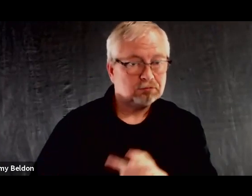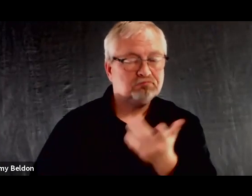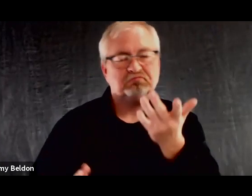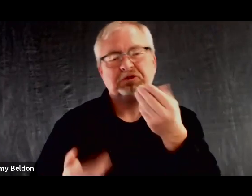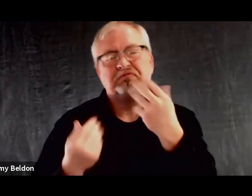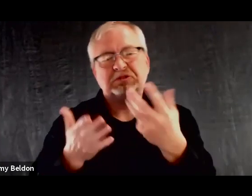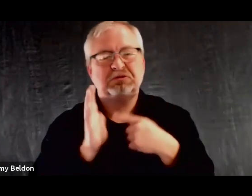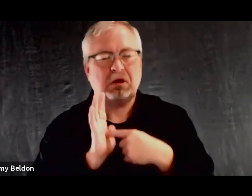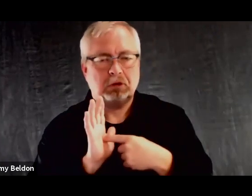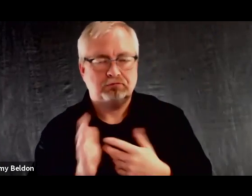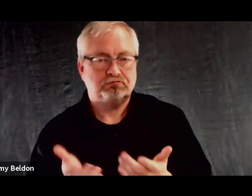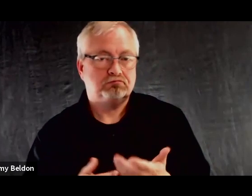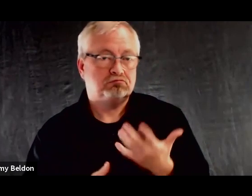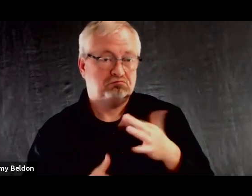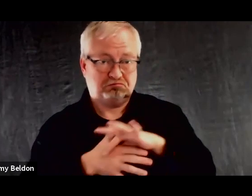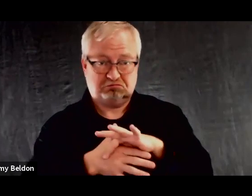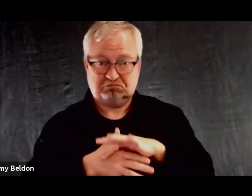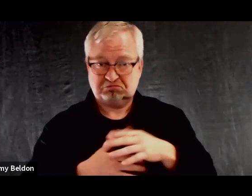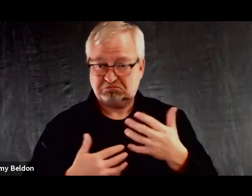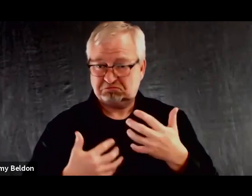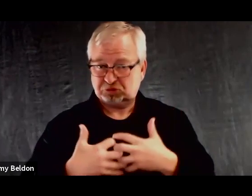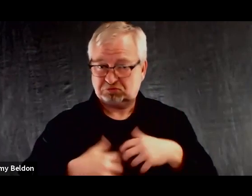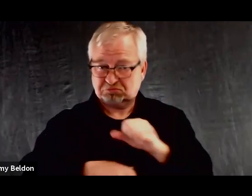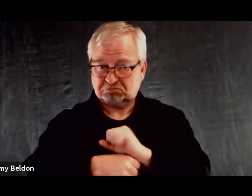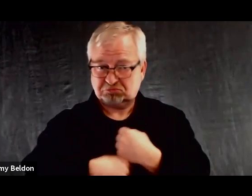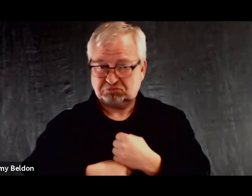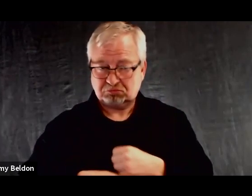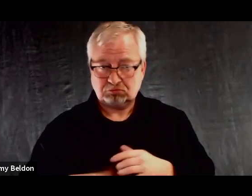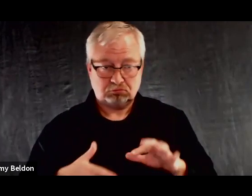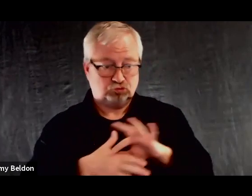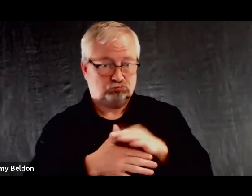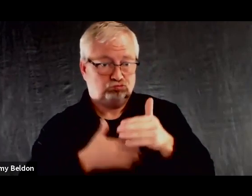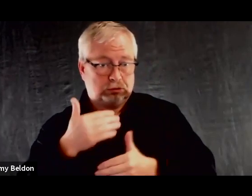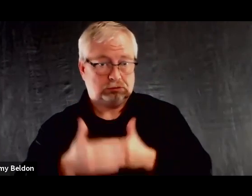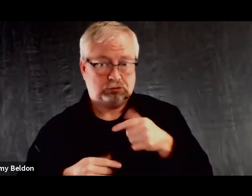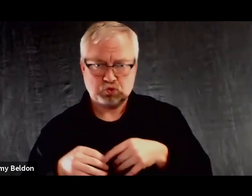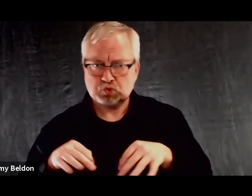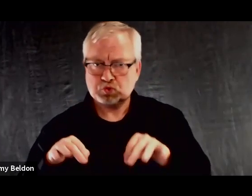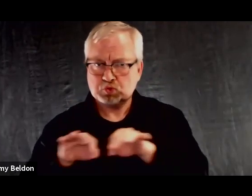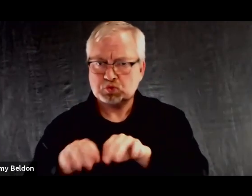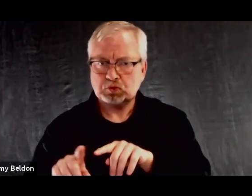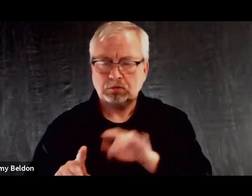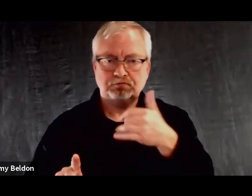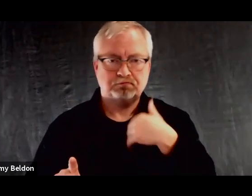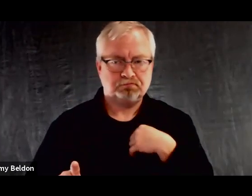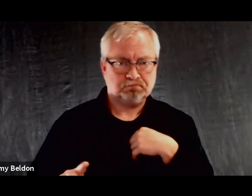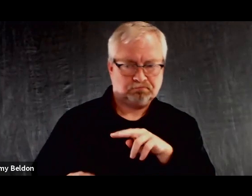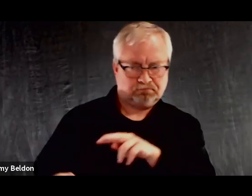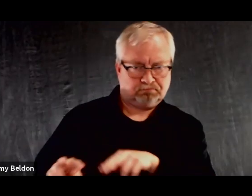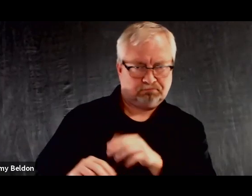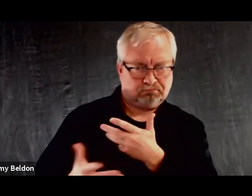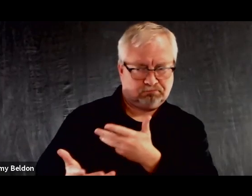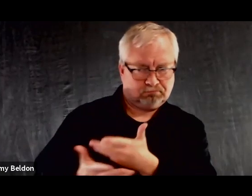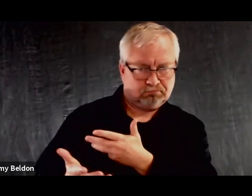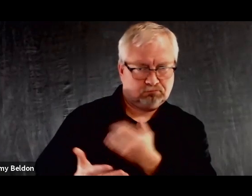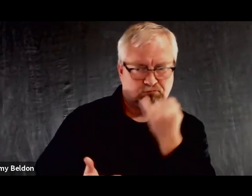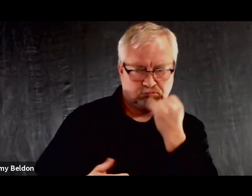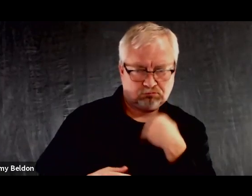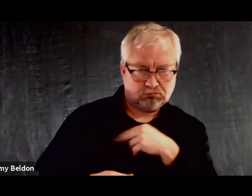packing facility or something like that, meat processing, we would be working with that workplace to identify potential